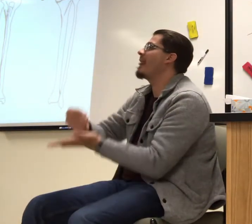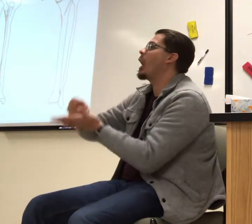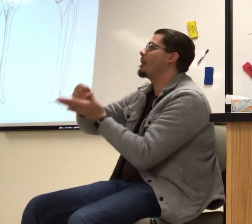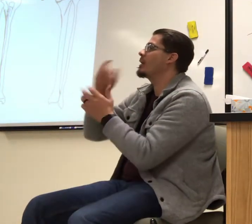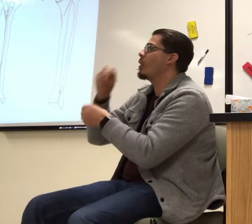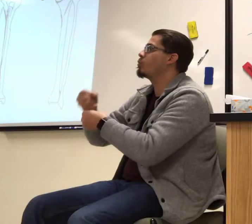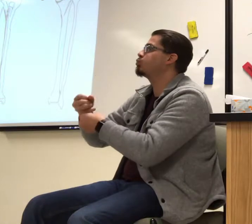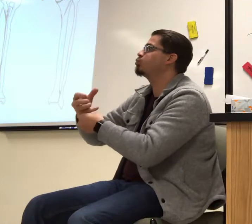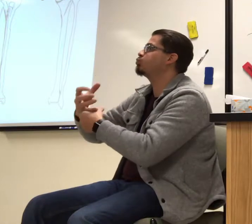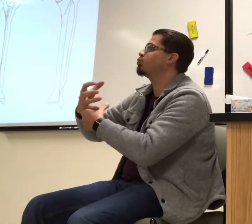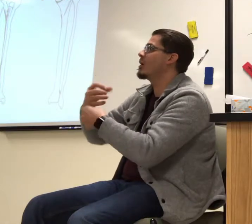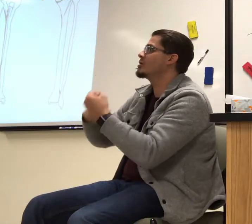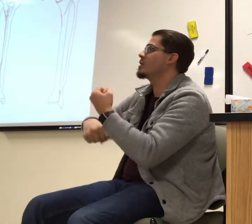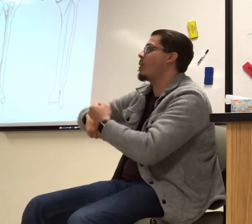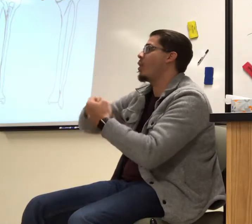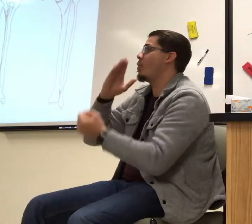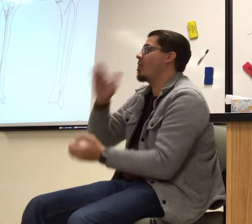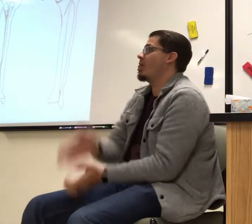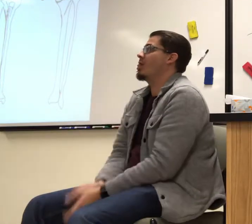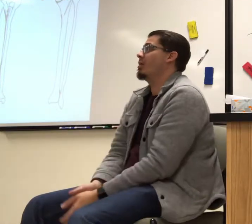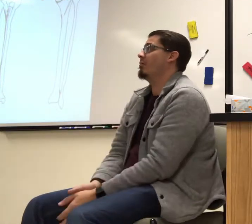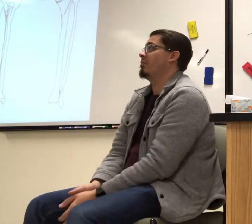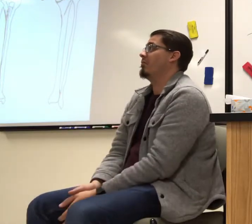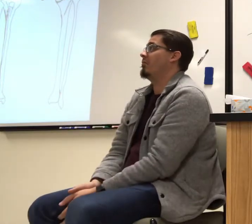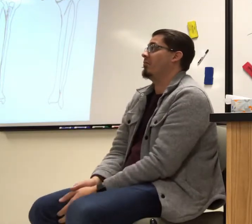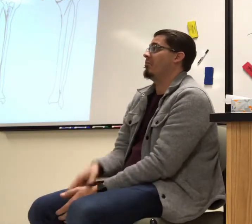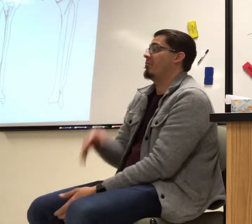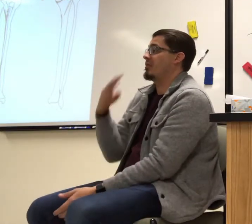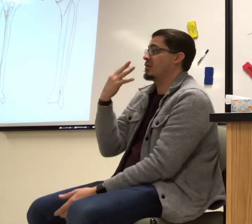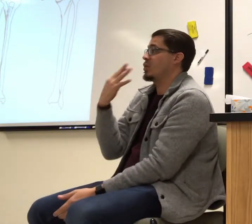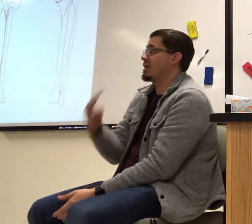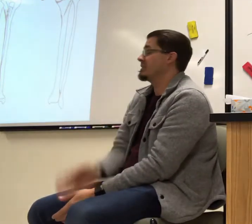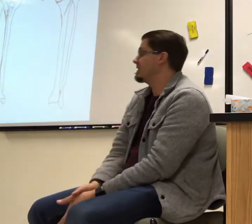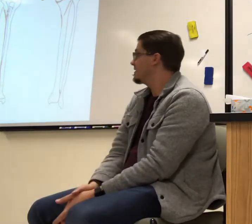Tibia surface features.